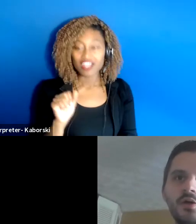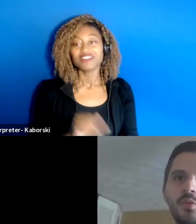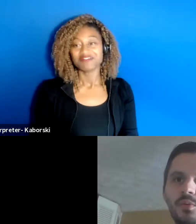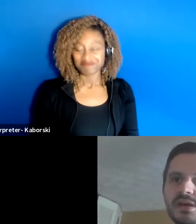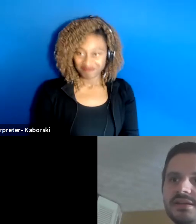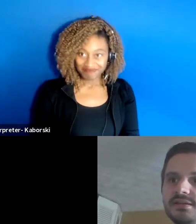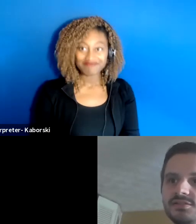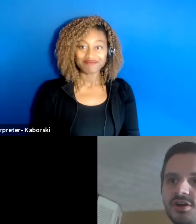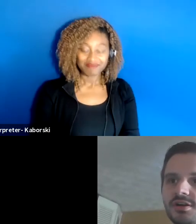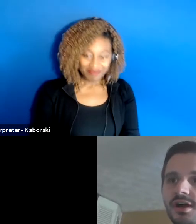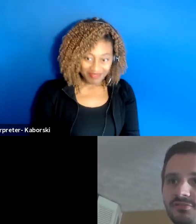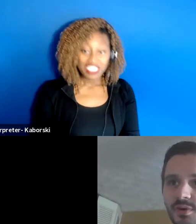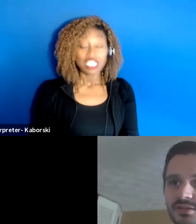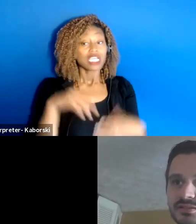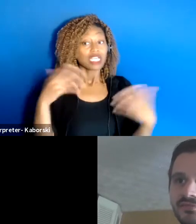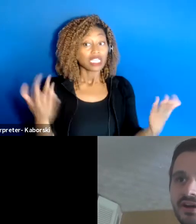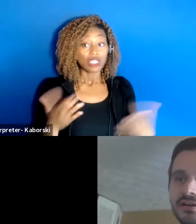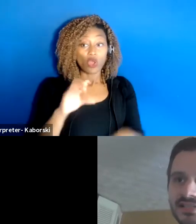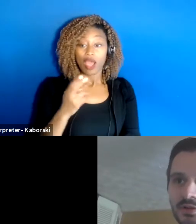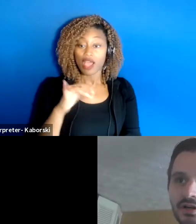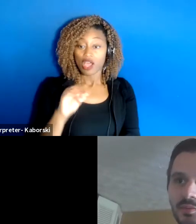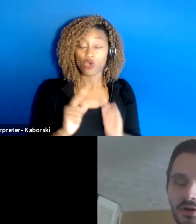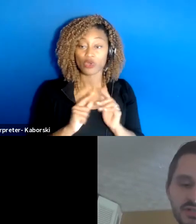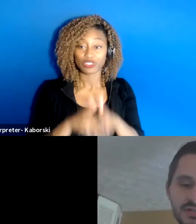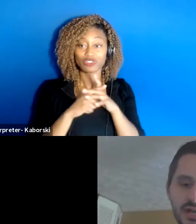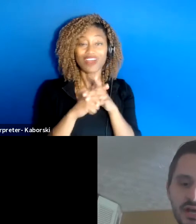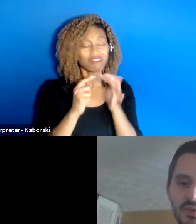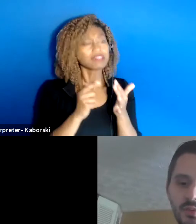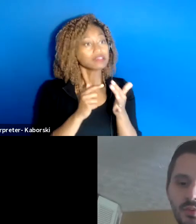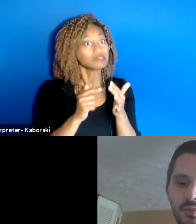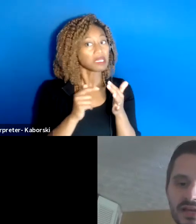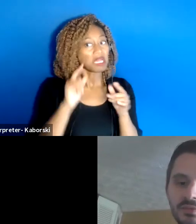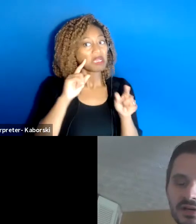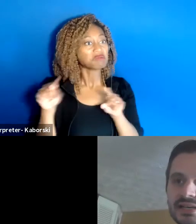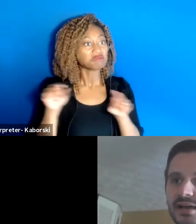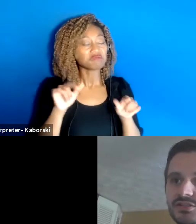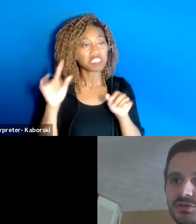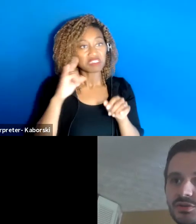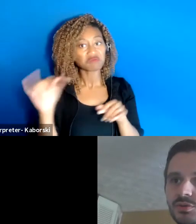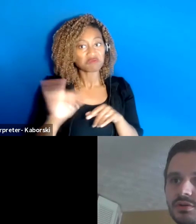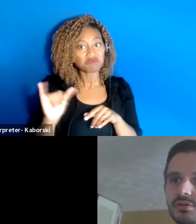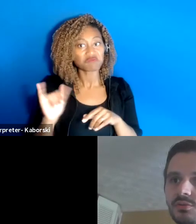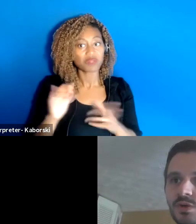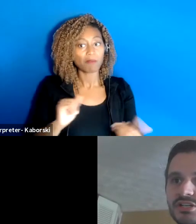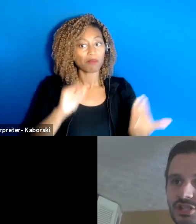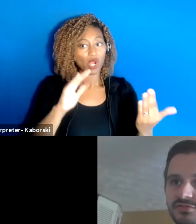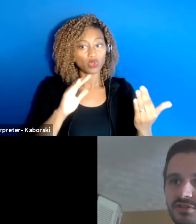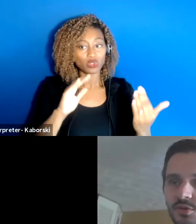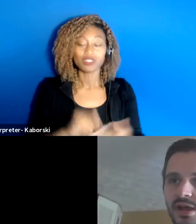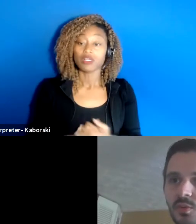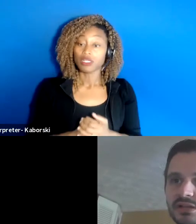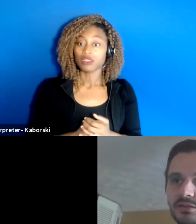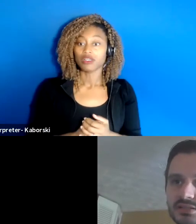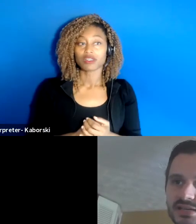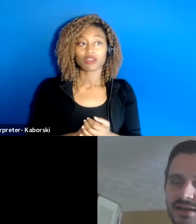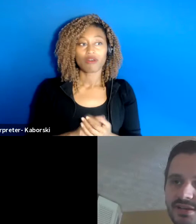In Ohio, we started off with some very similar approaches. We really had to reshift